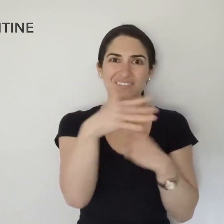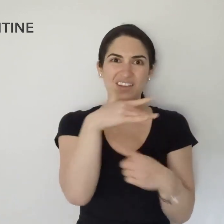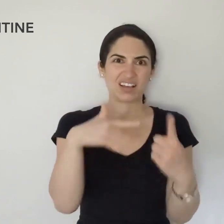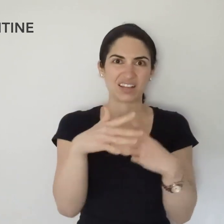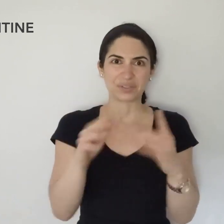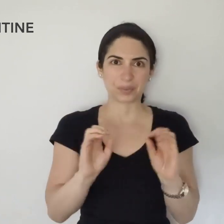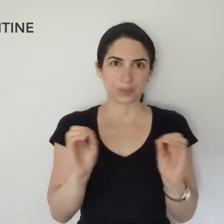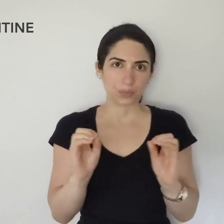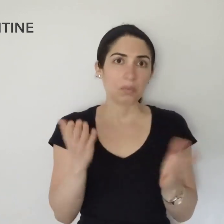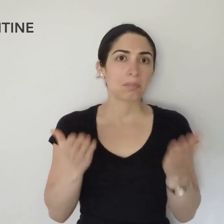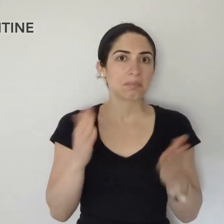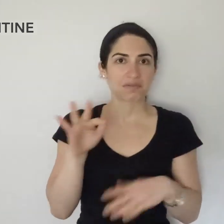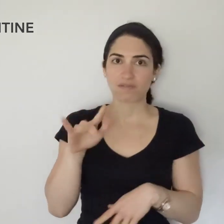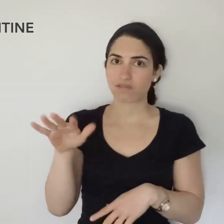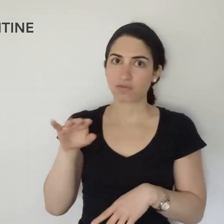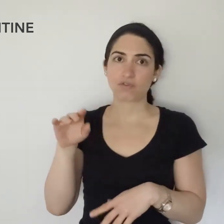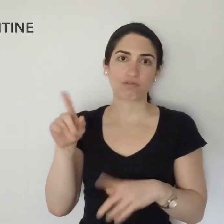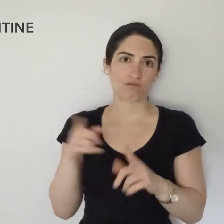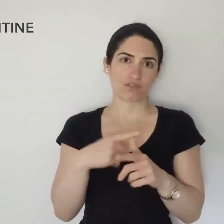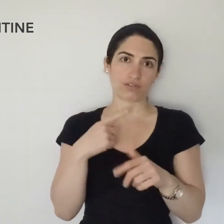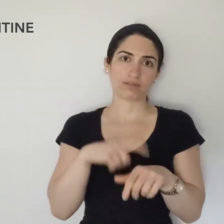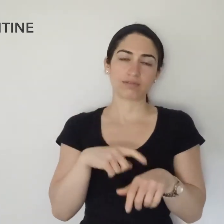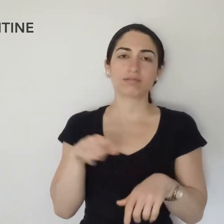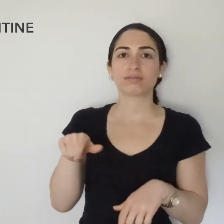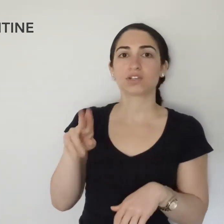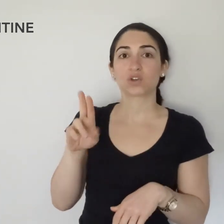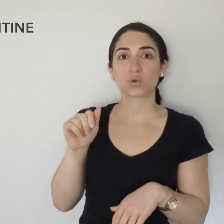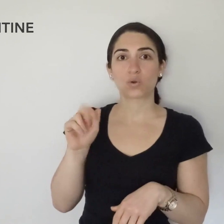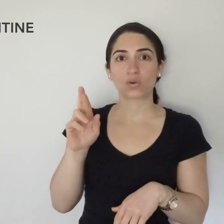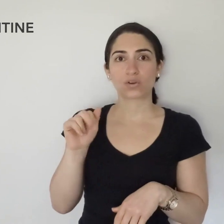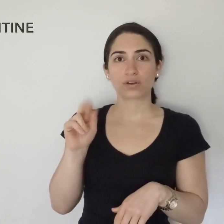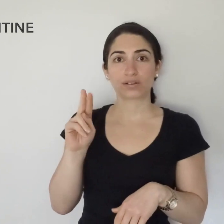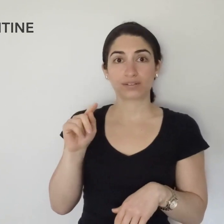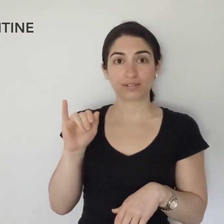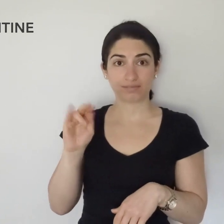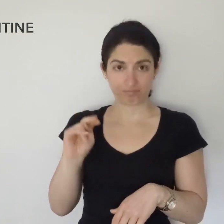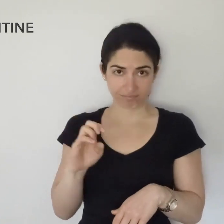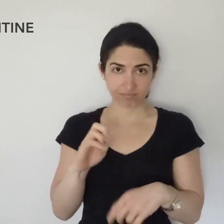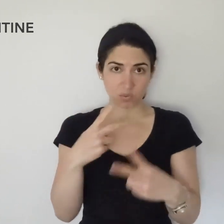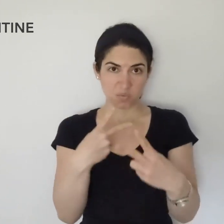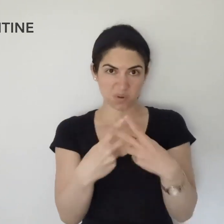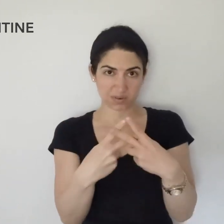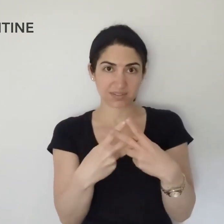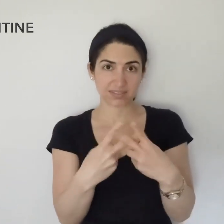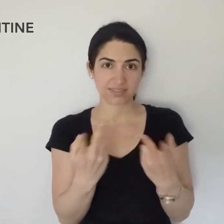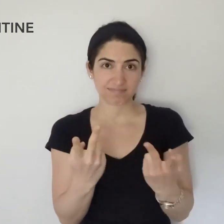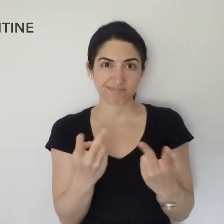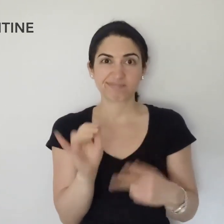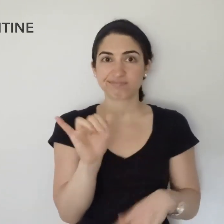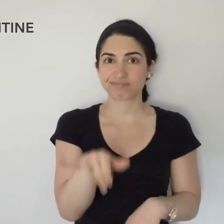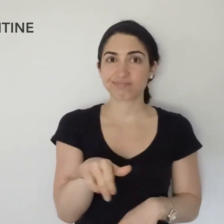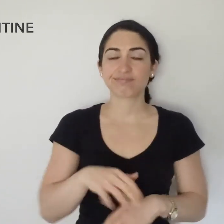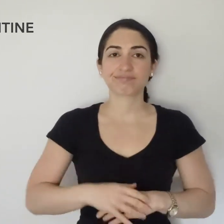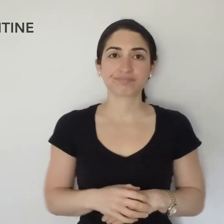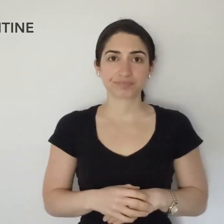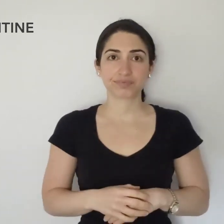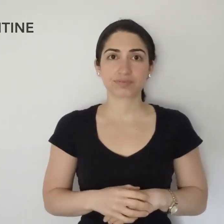if there's no context, you might fingerspell it the first time, quarantine, and then show the sign.